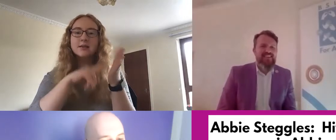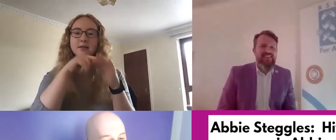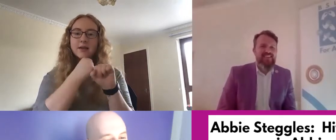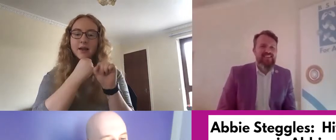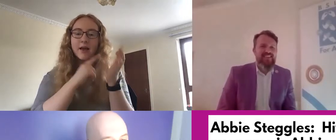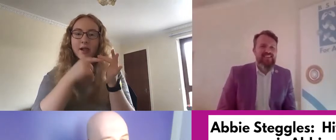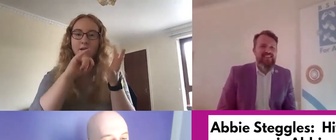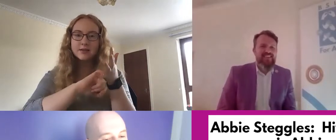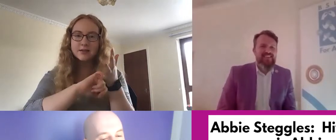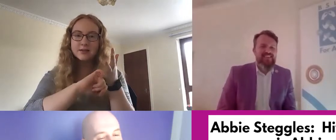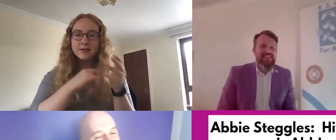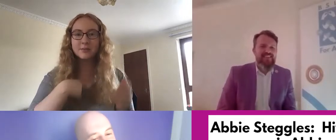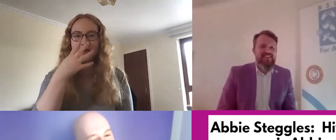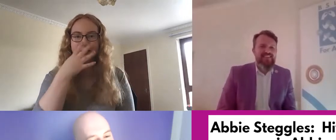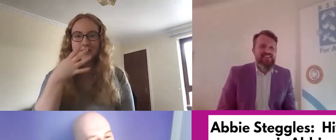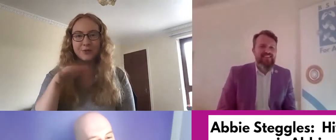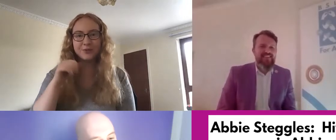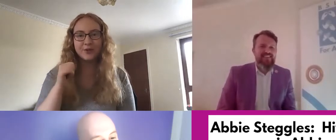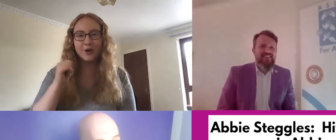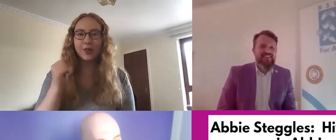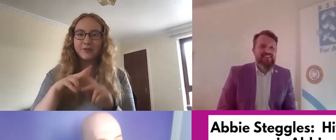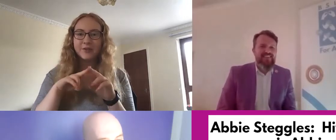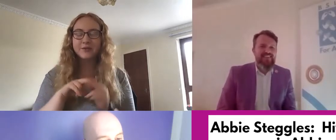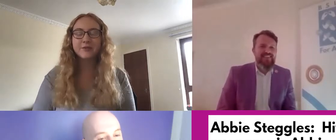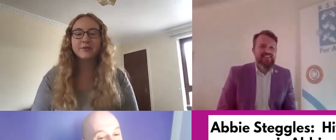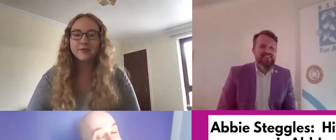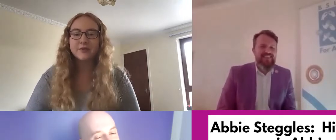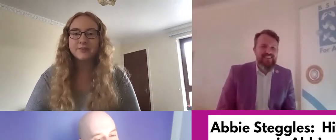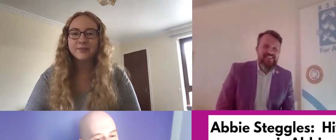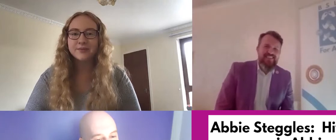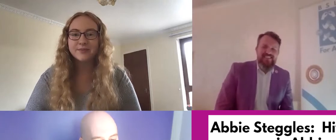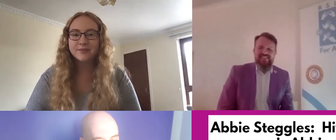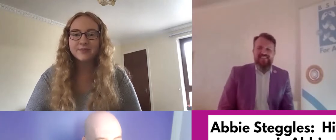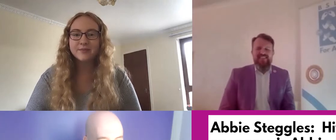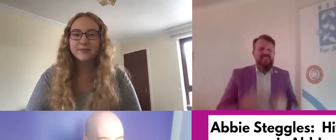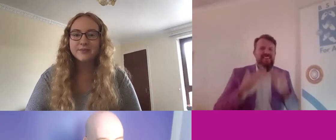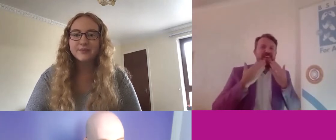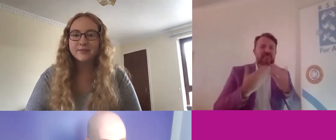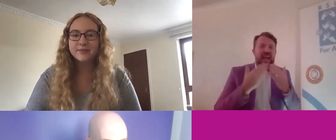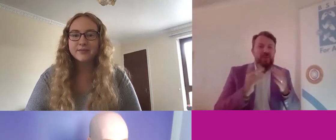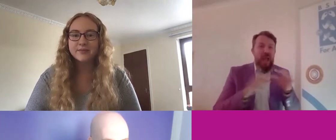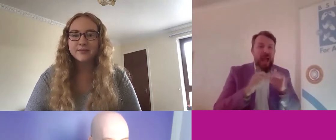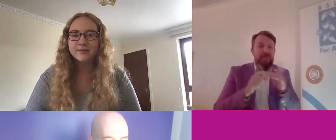Hiya, my name is Abbie Steggles. I'm 19 from Fife in Scotland.